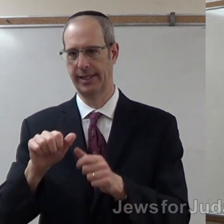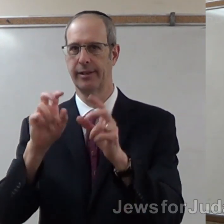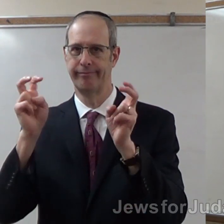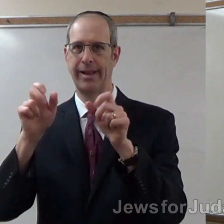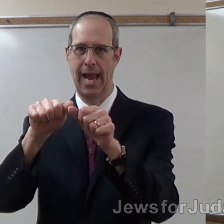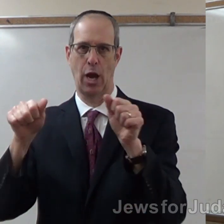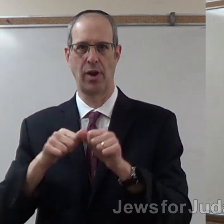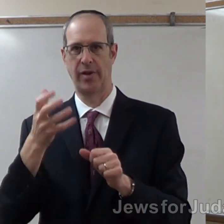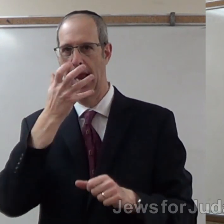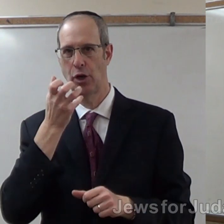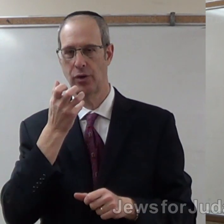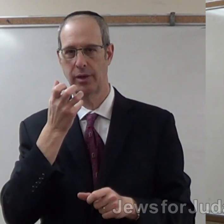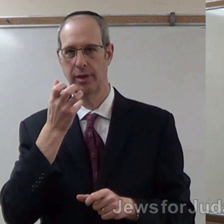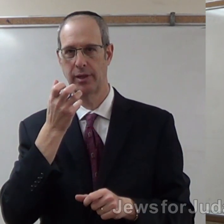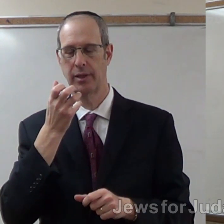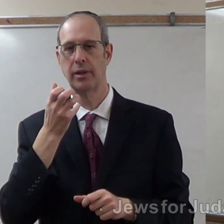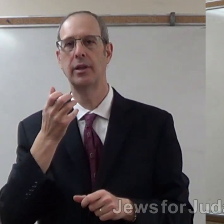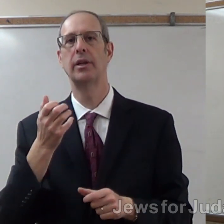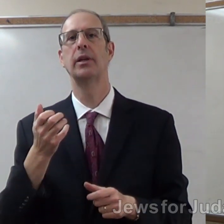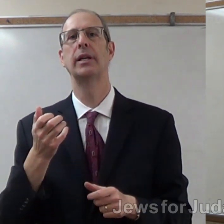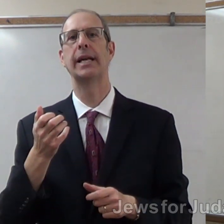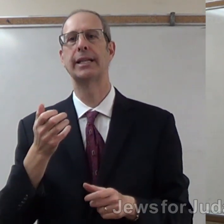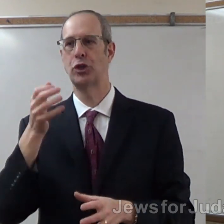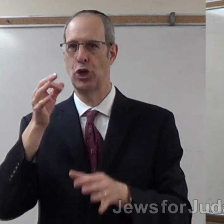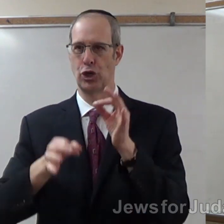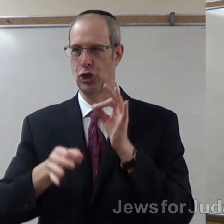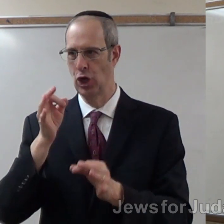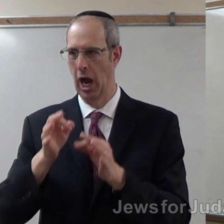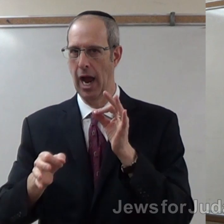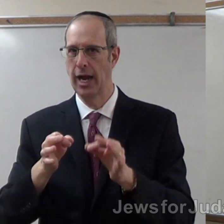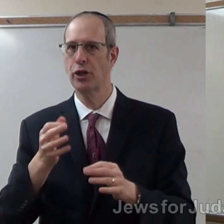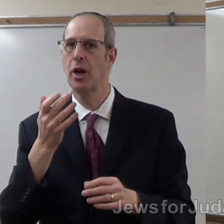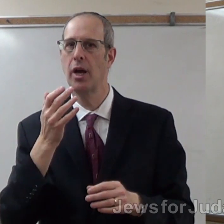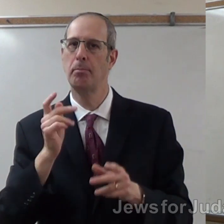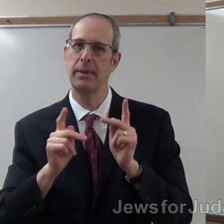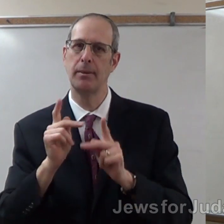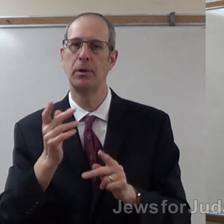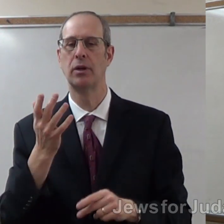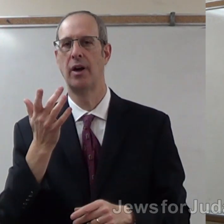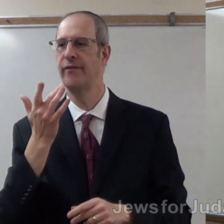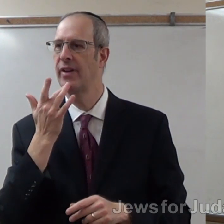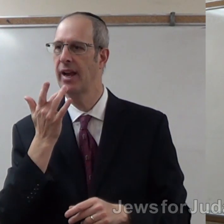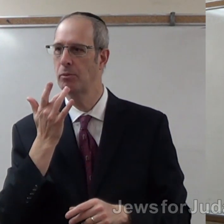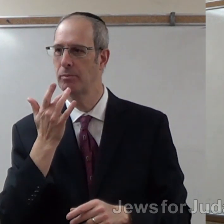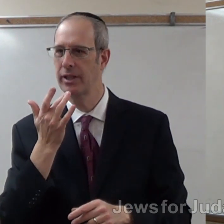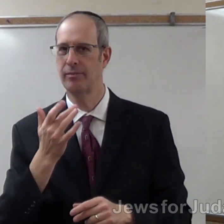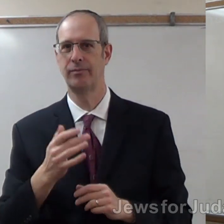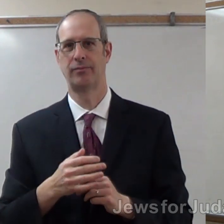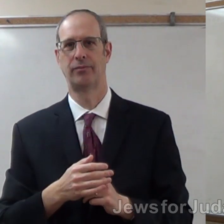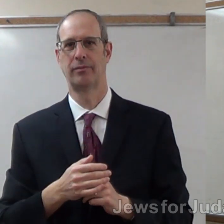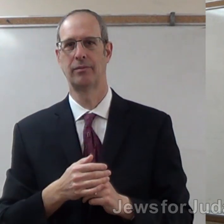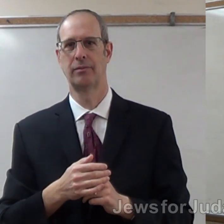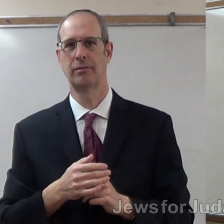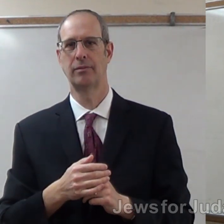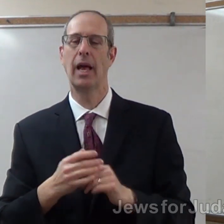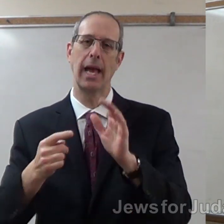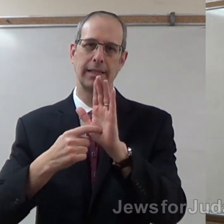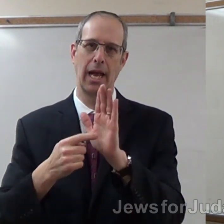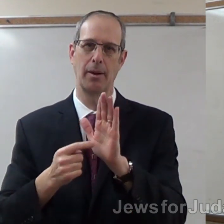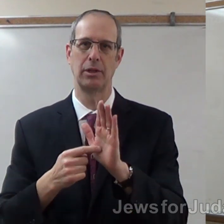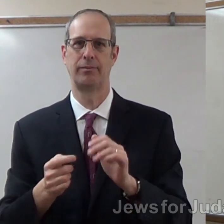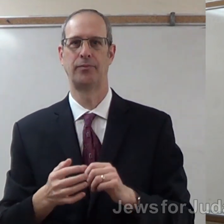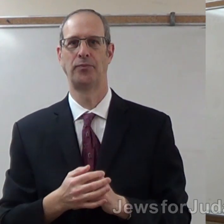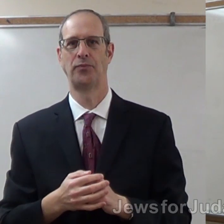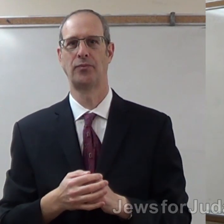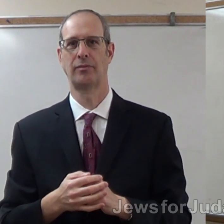of anger is to judge people favorably. Let me give an